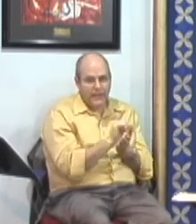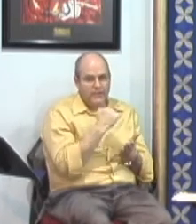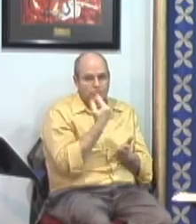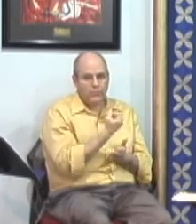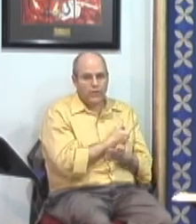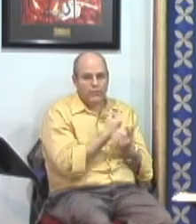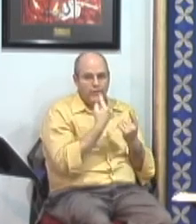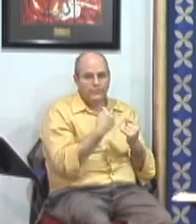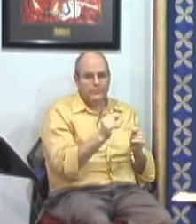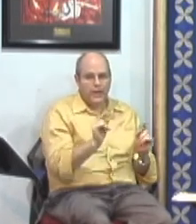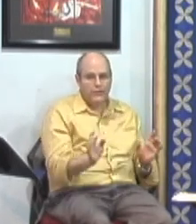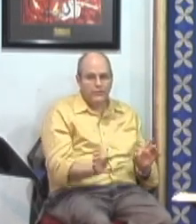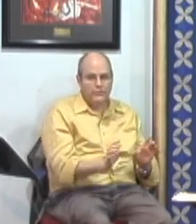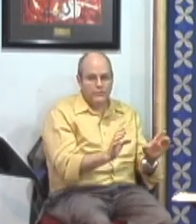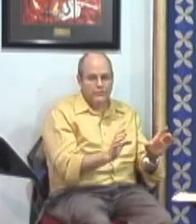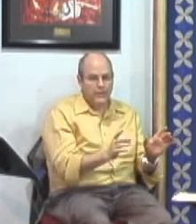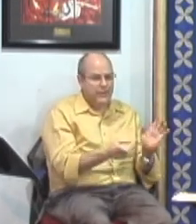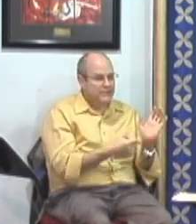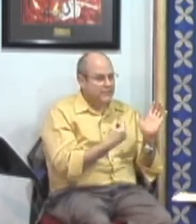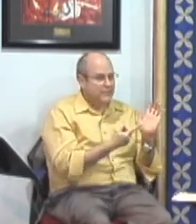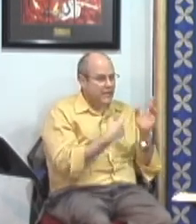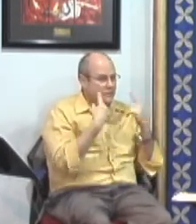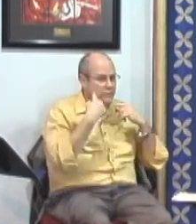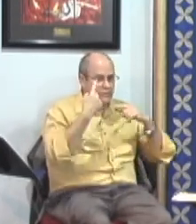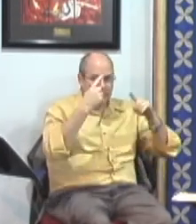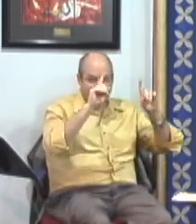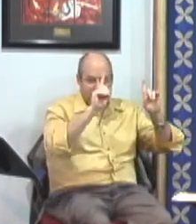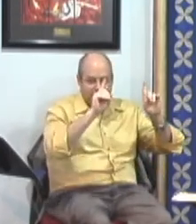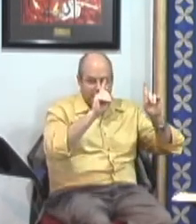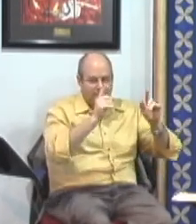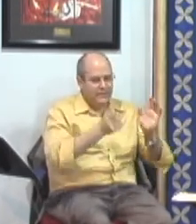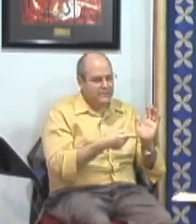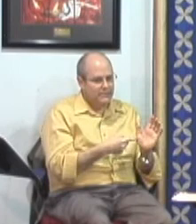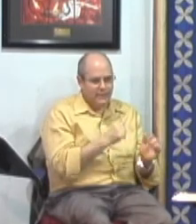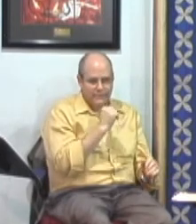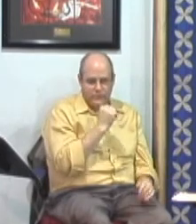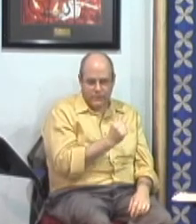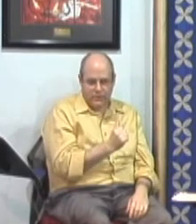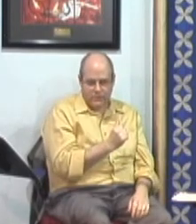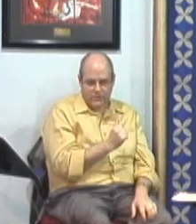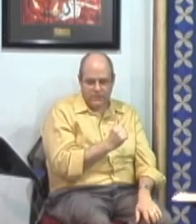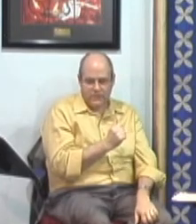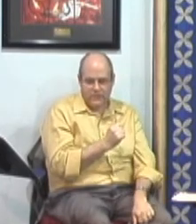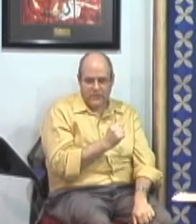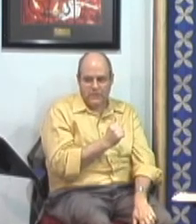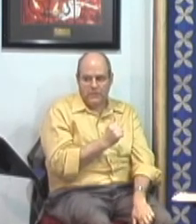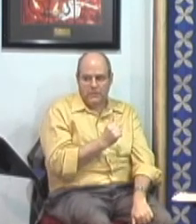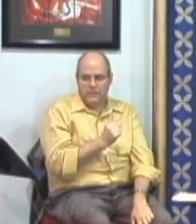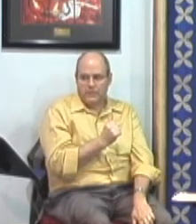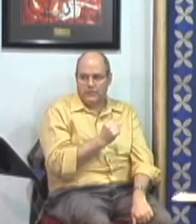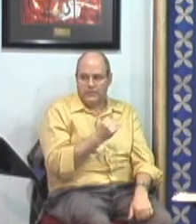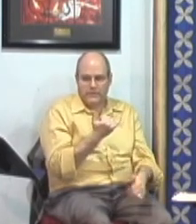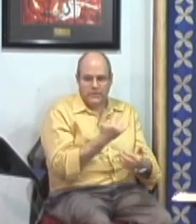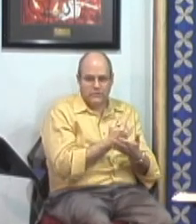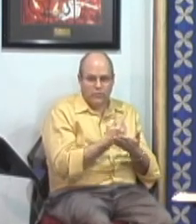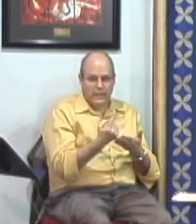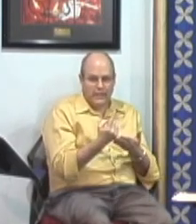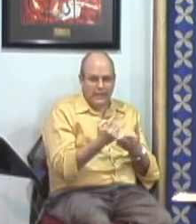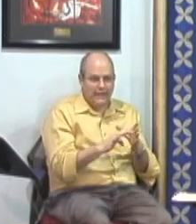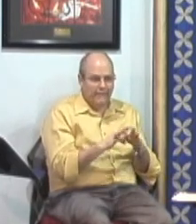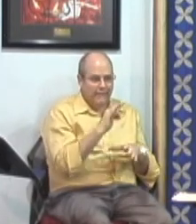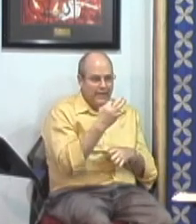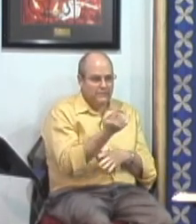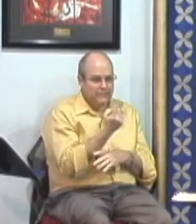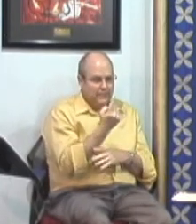try to do here. Sometimes we succeed, and I'm sure sometimes we don't. But this week, I found something